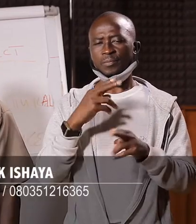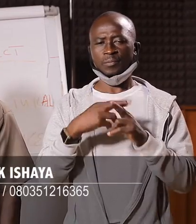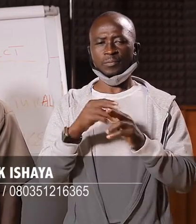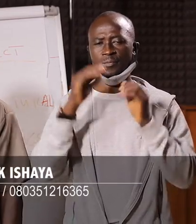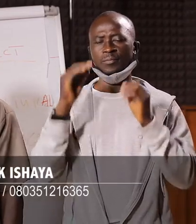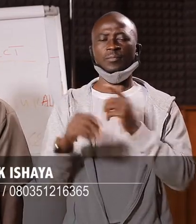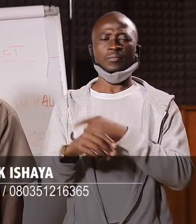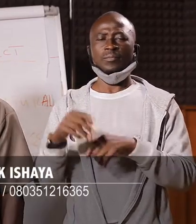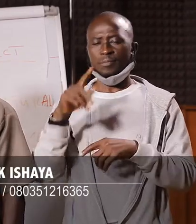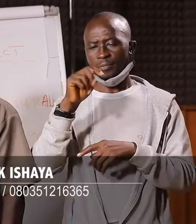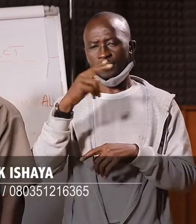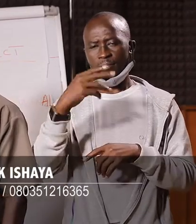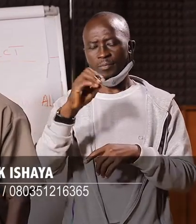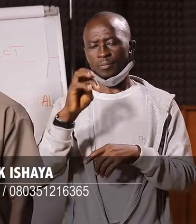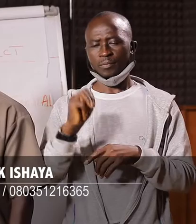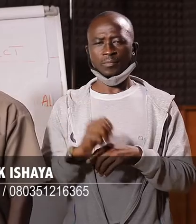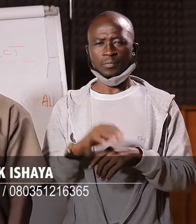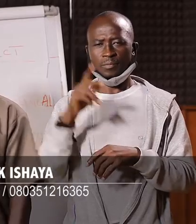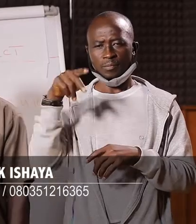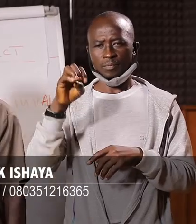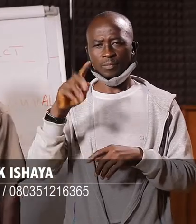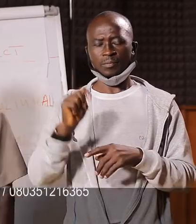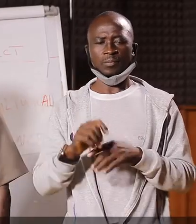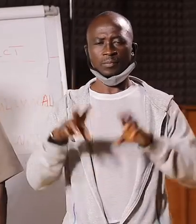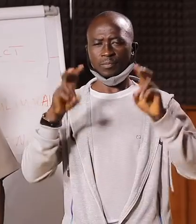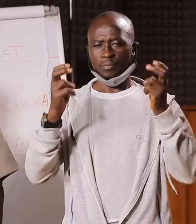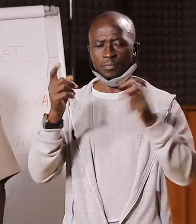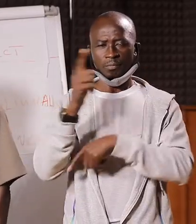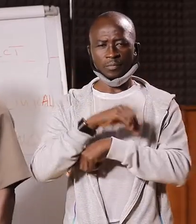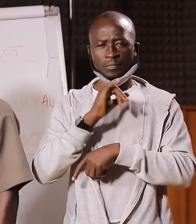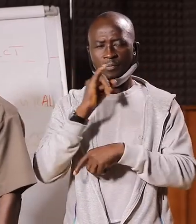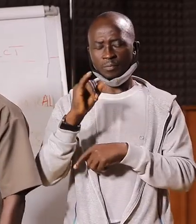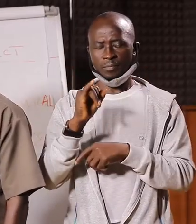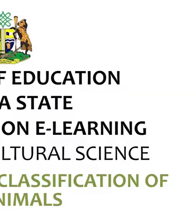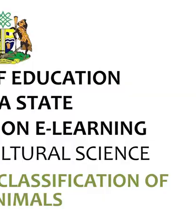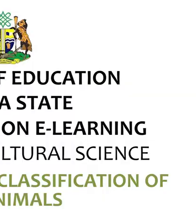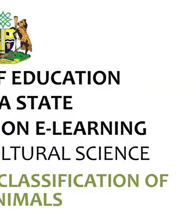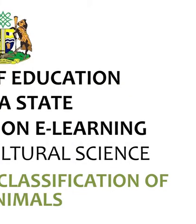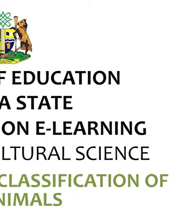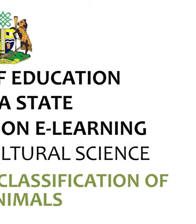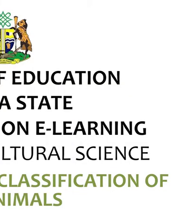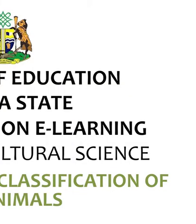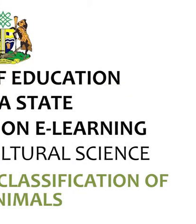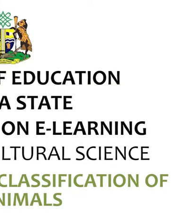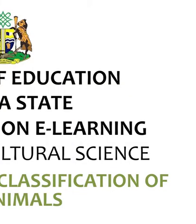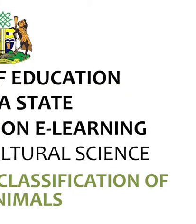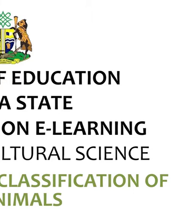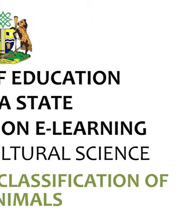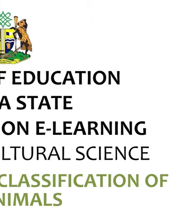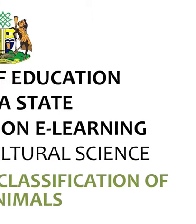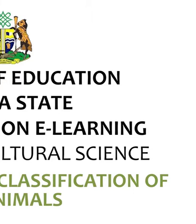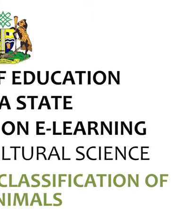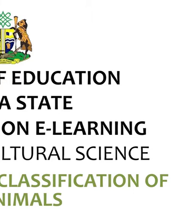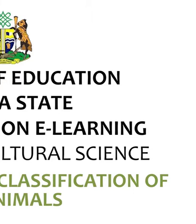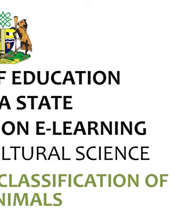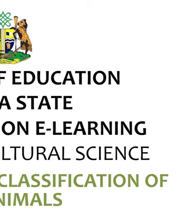remain Thomas Peter. And the topic we are discussing today is types and